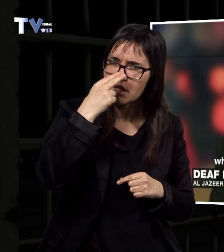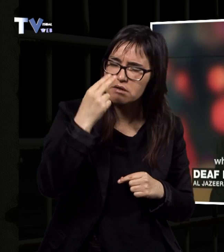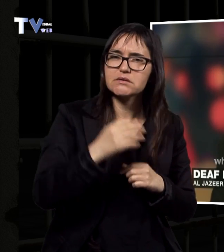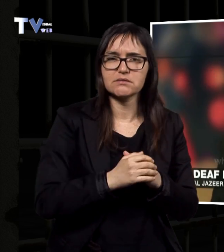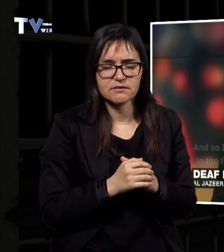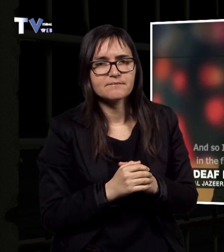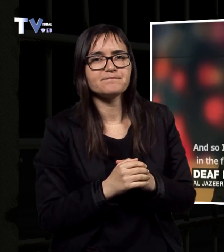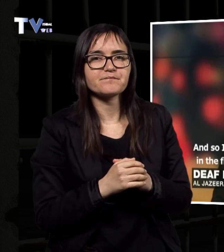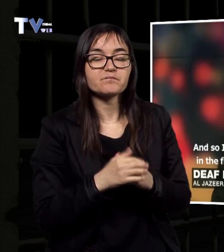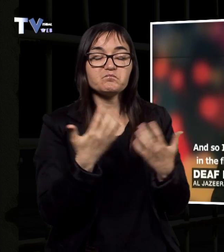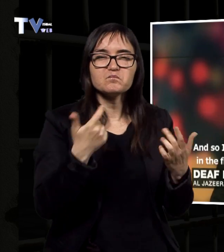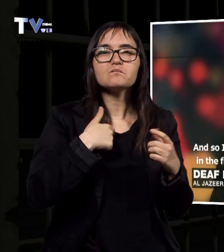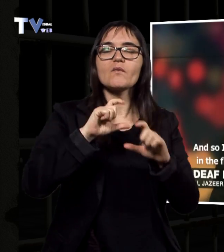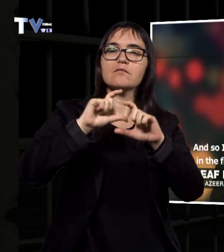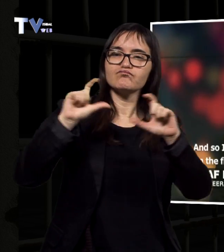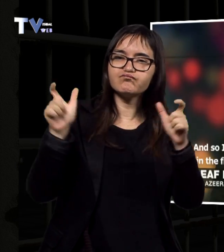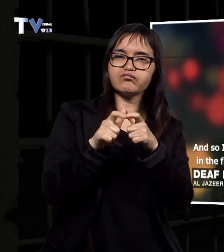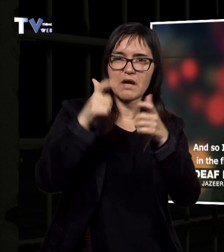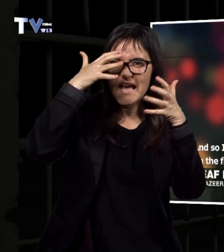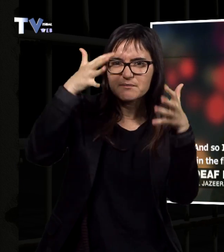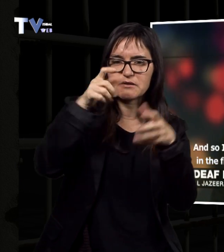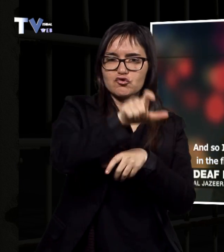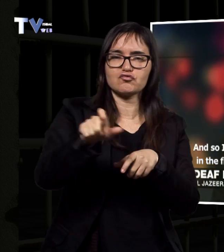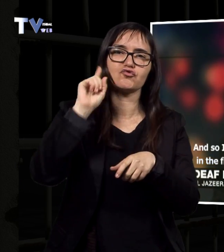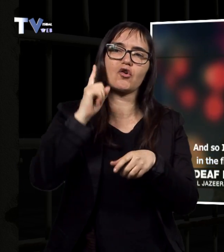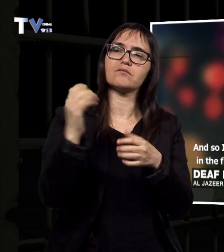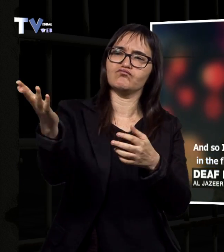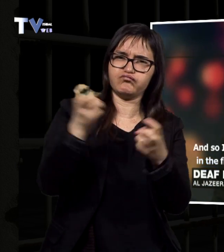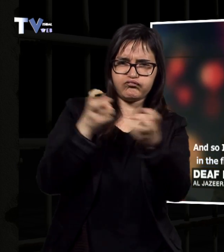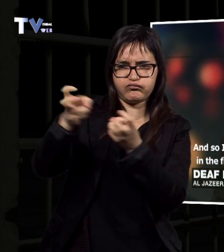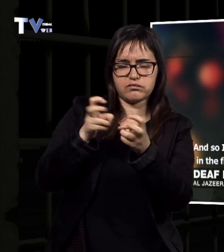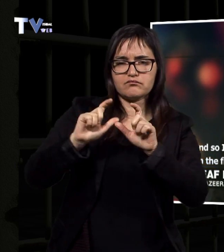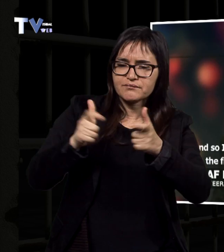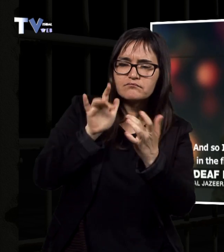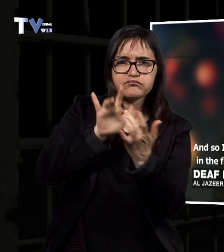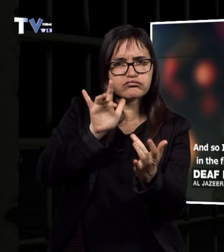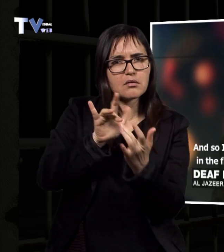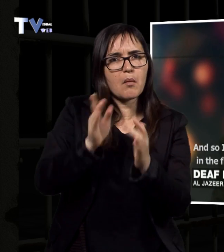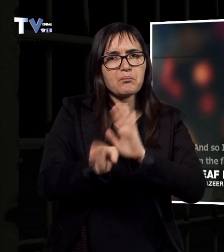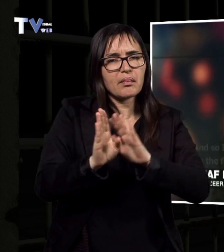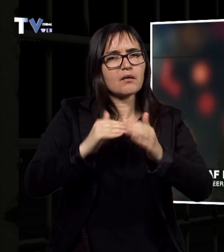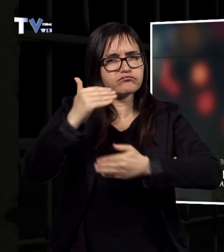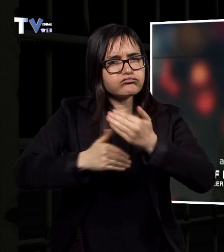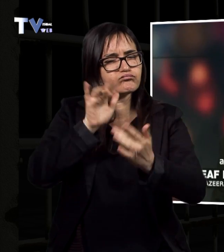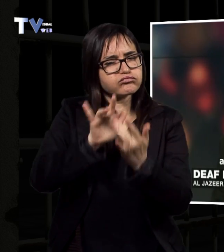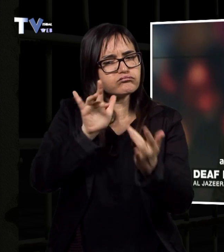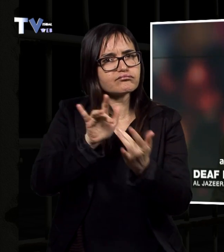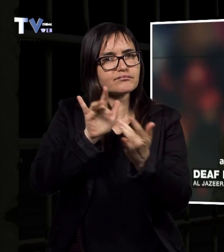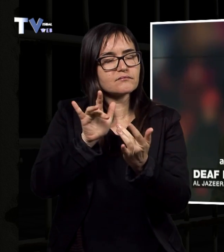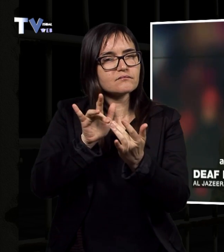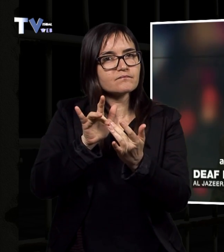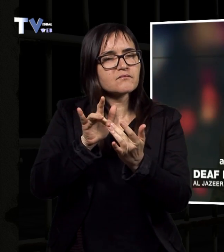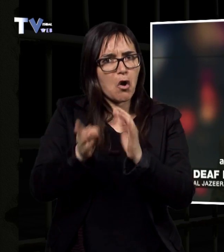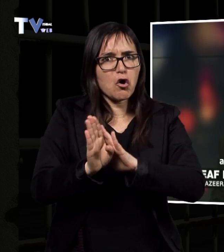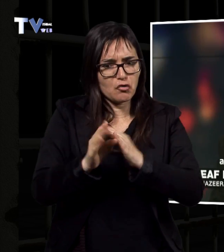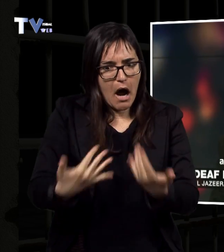deal. And so I met various people who were scholars in the field and kept some contact with them.